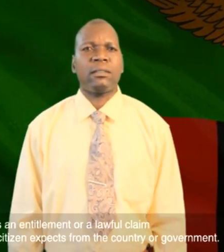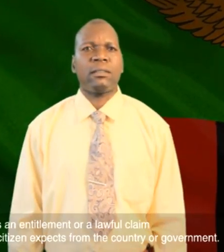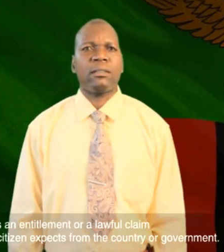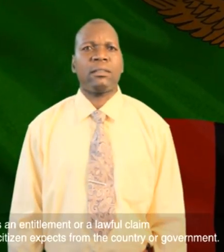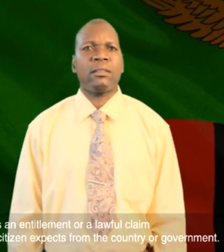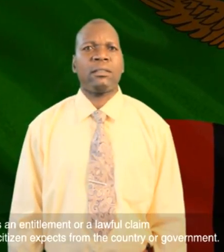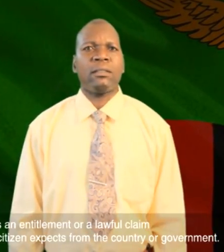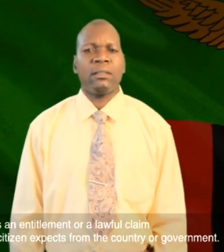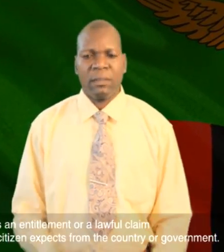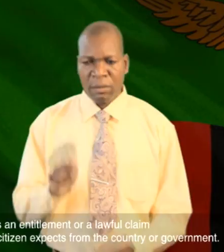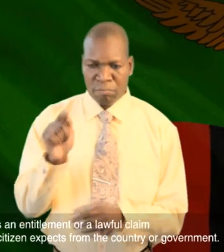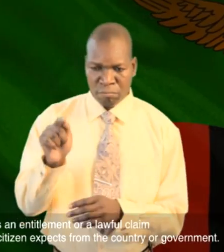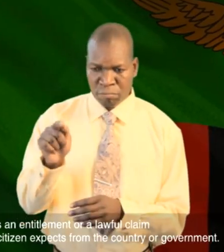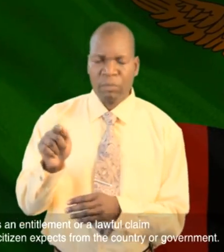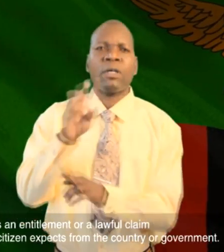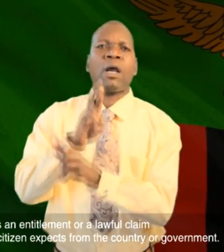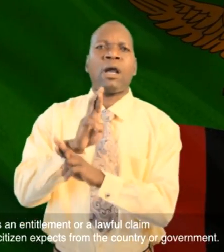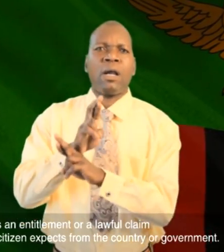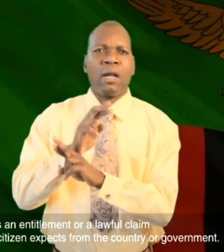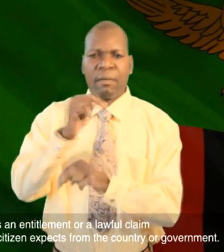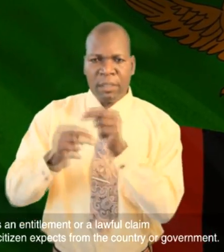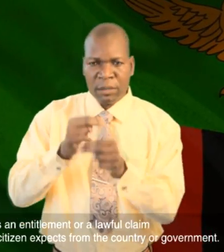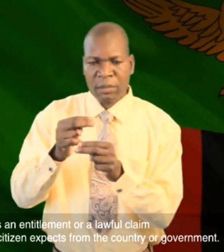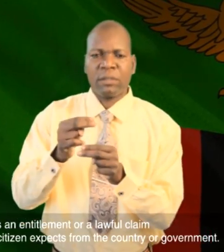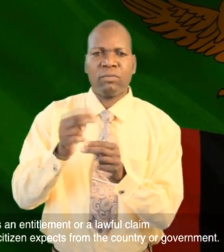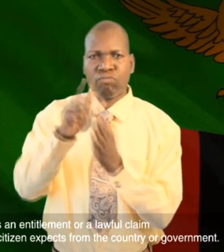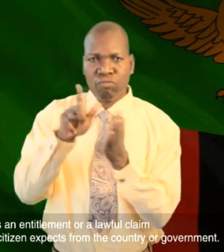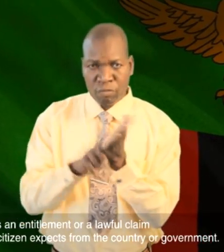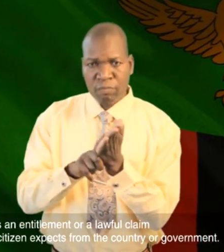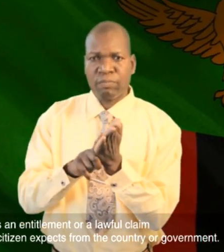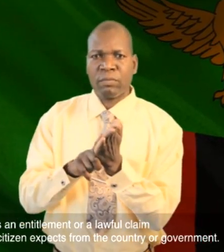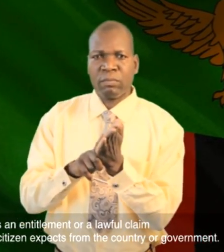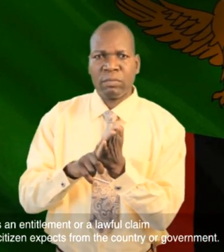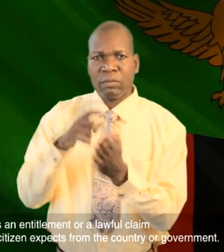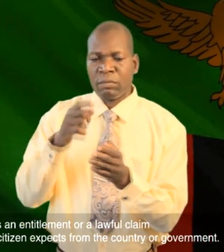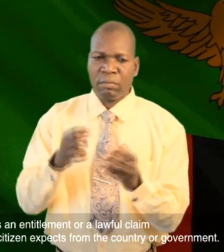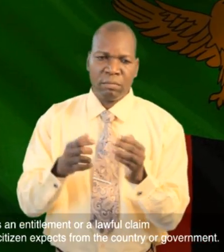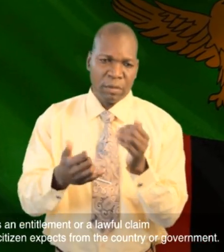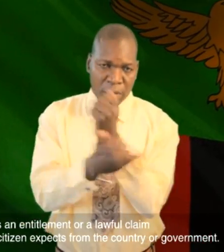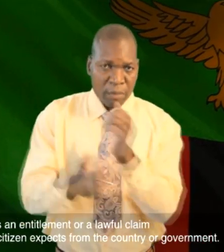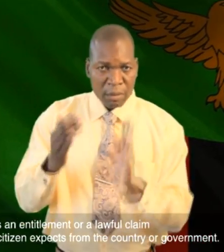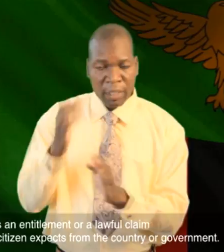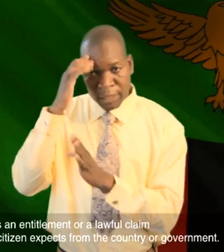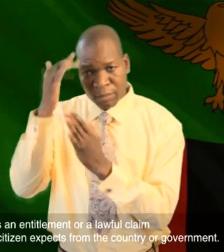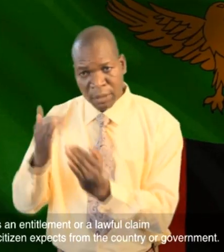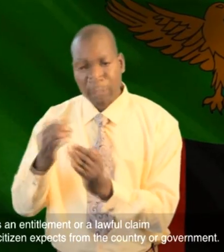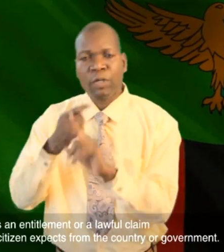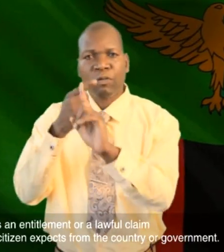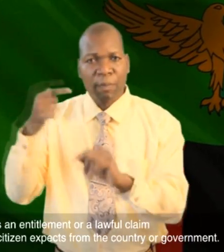It is an entitlement or a lawful claim a citizen expects from the country or government.